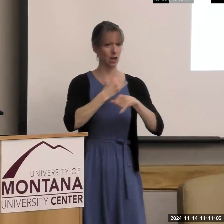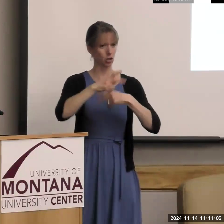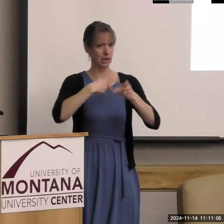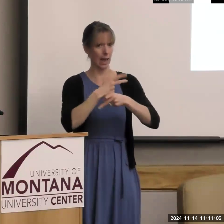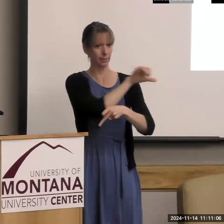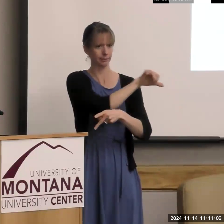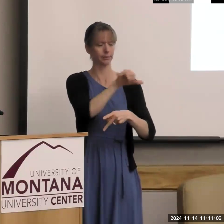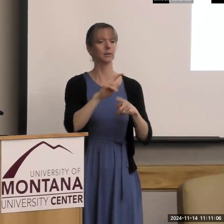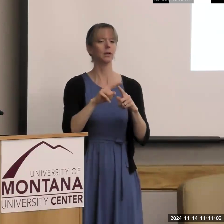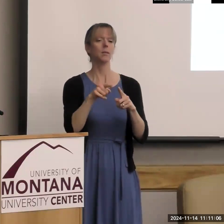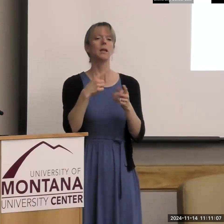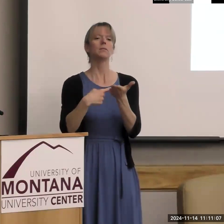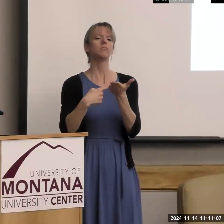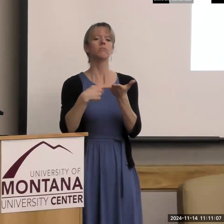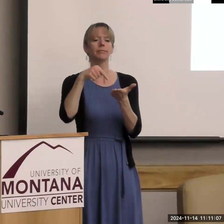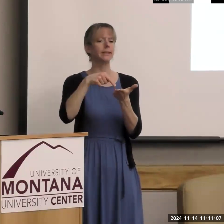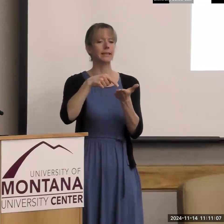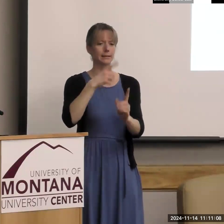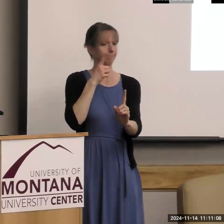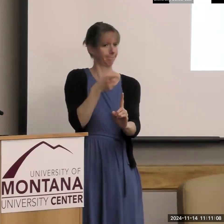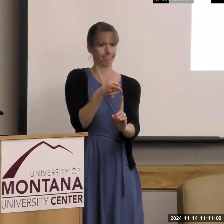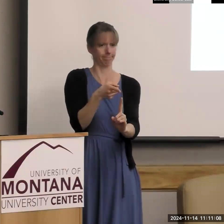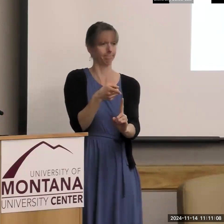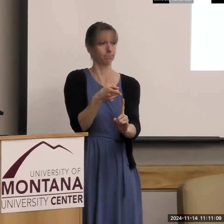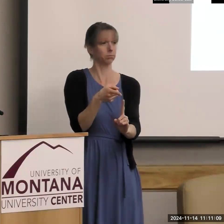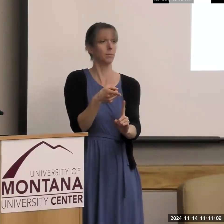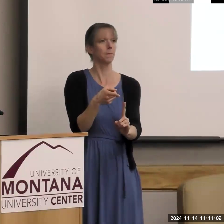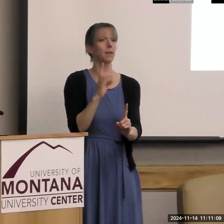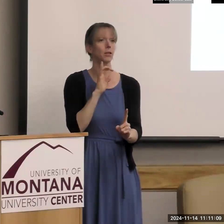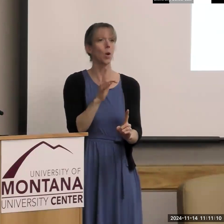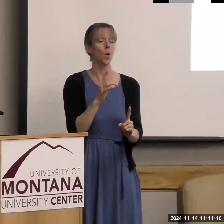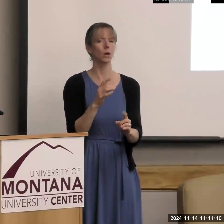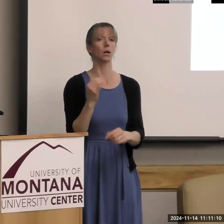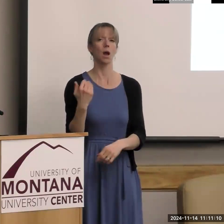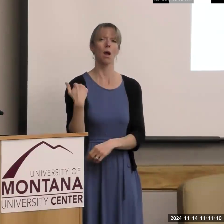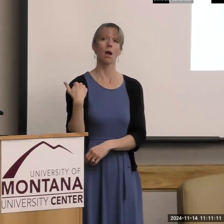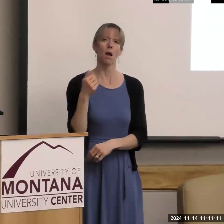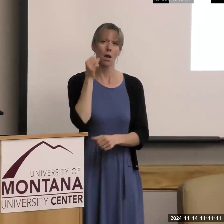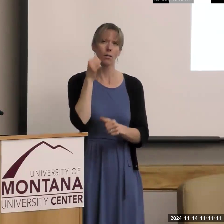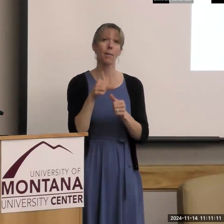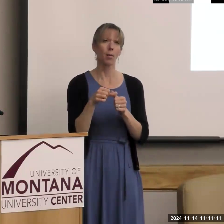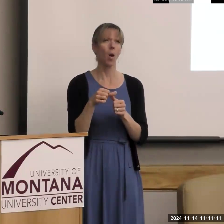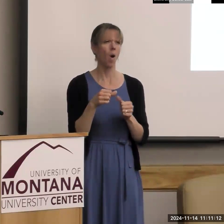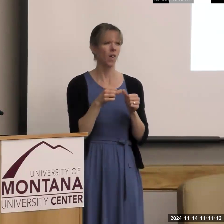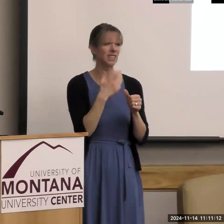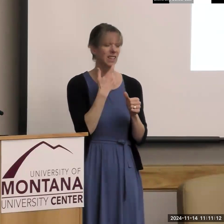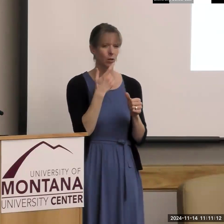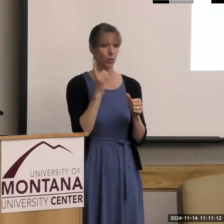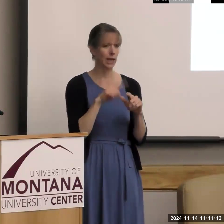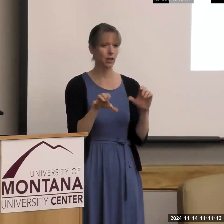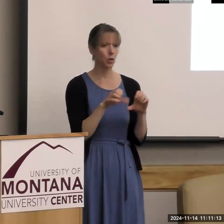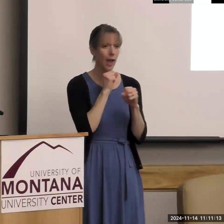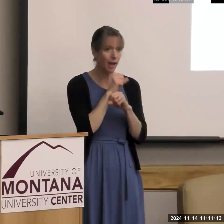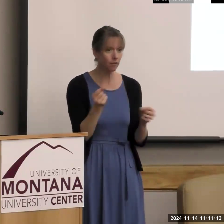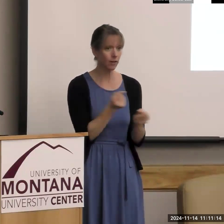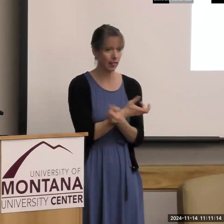talking about this. And so it's one of those that it reminded me of the things that I keep saying, that we can't do everything. We need to